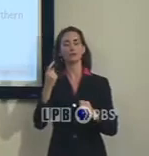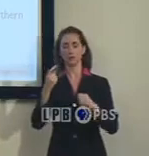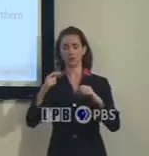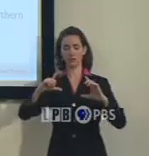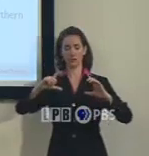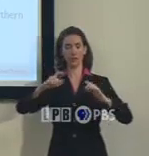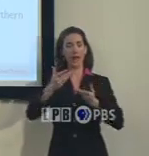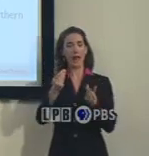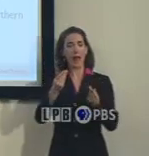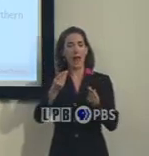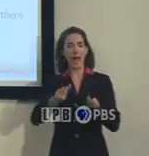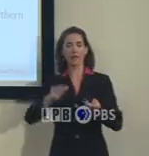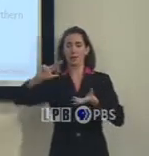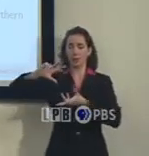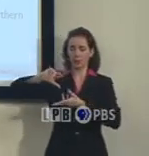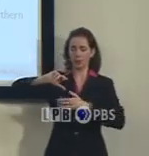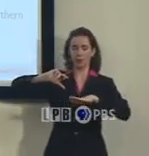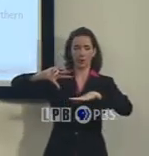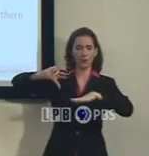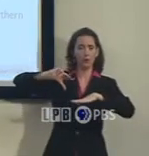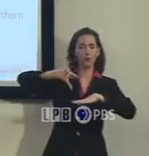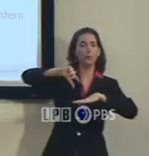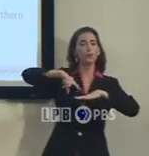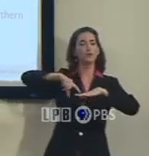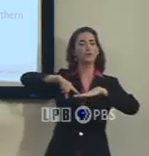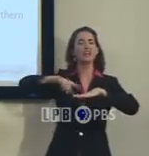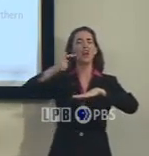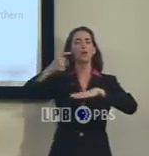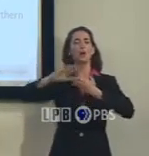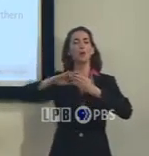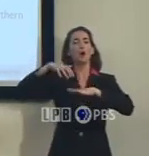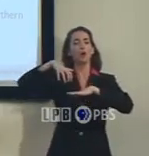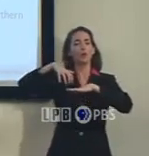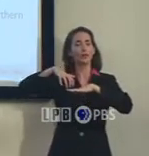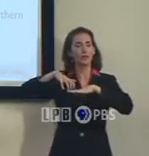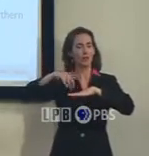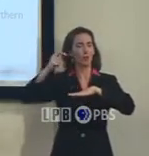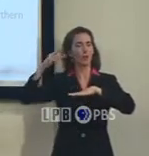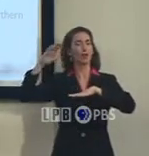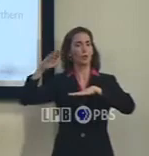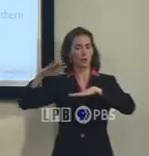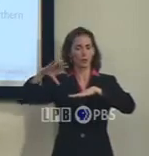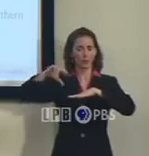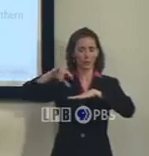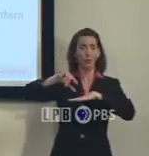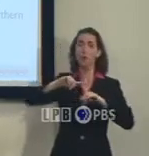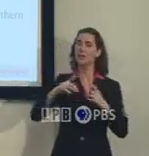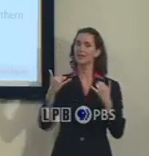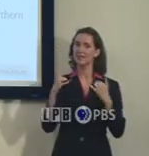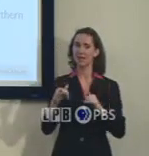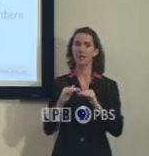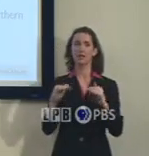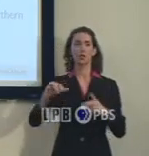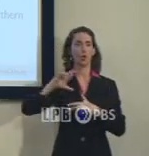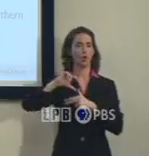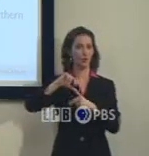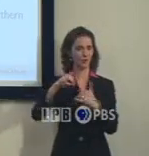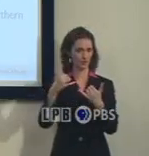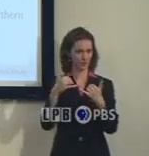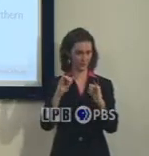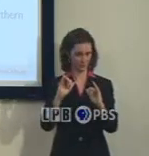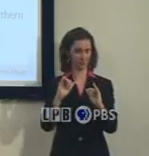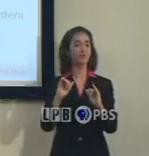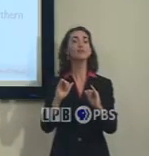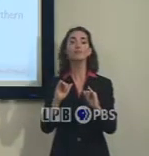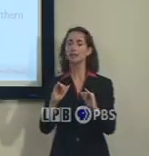last 12 to 24 hours as it crossed the peninsula. Though right now it is still a hurricane, and there are the first little signs to